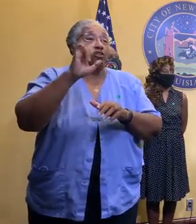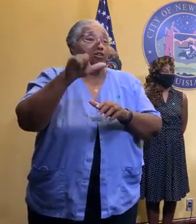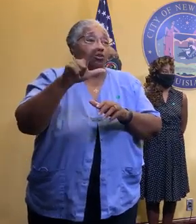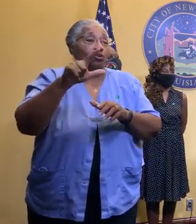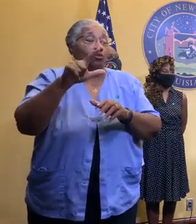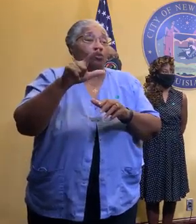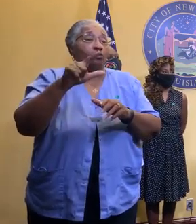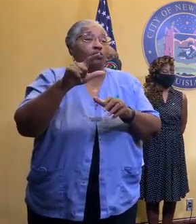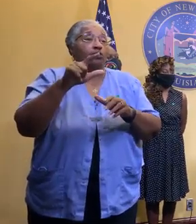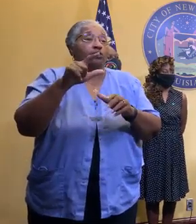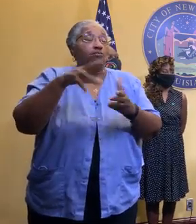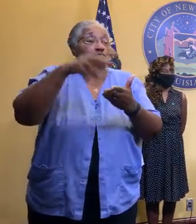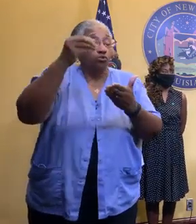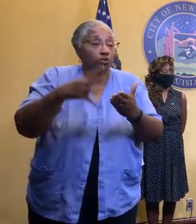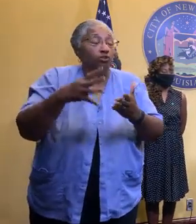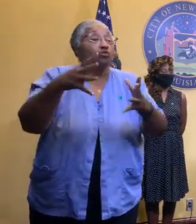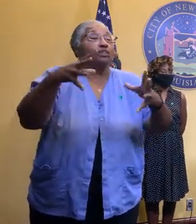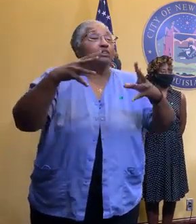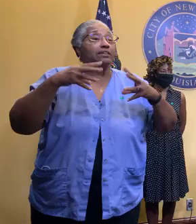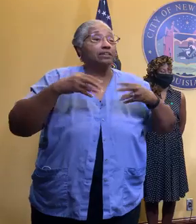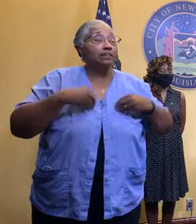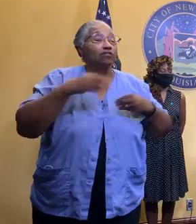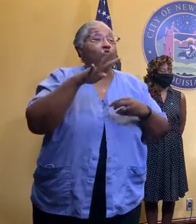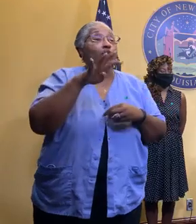cohort, receiving